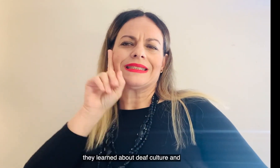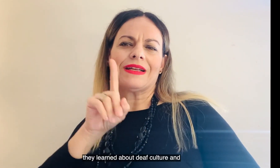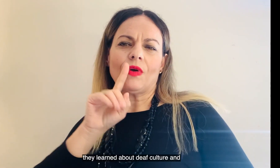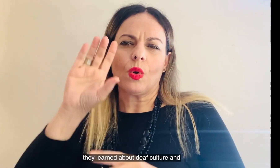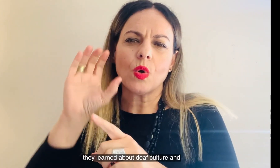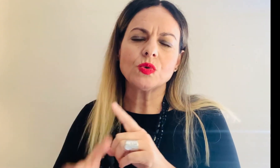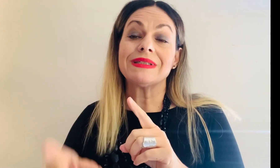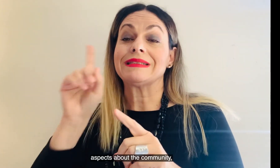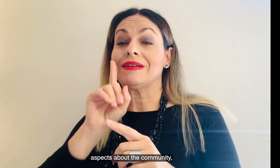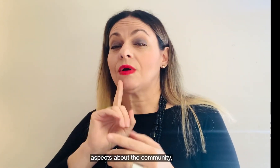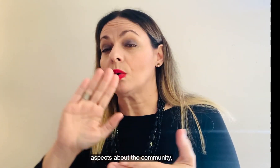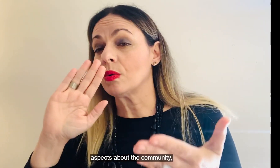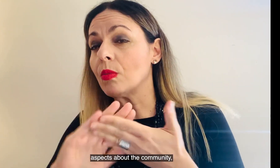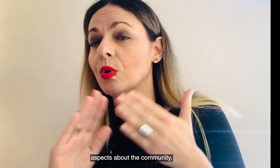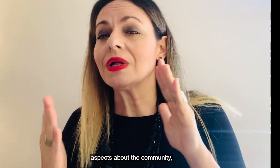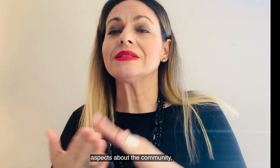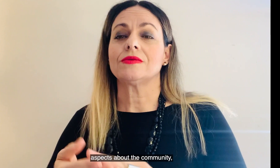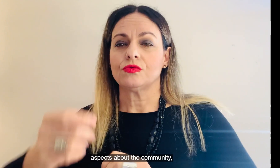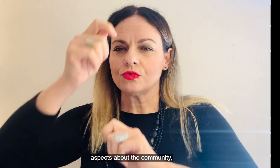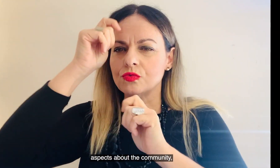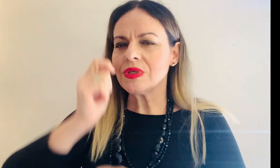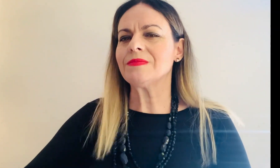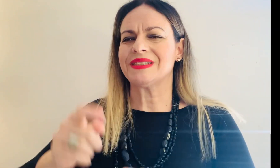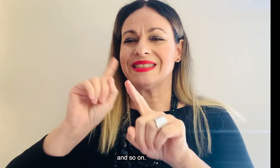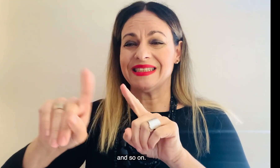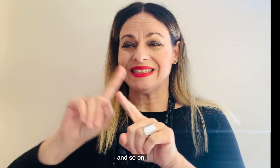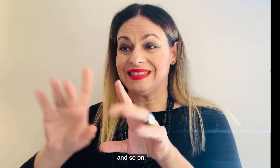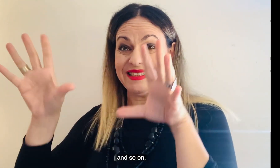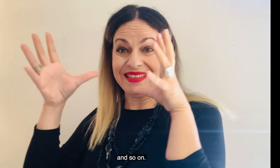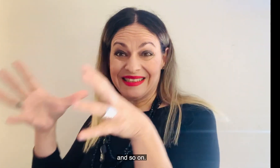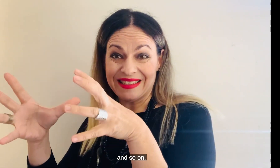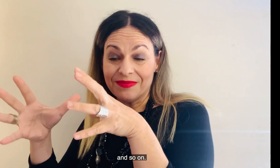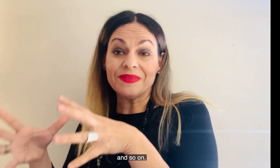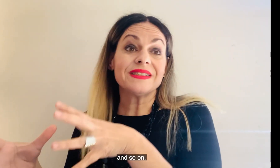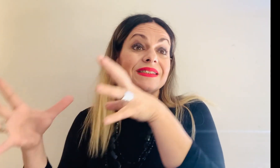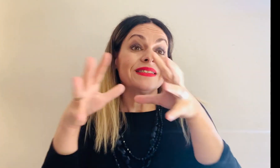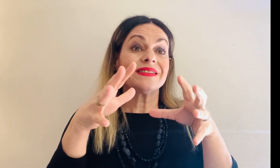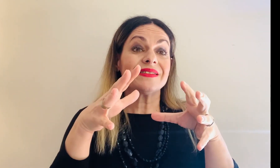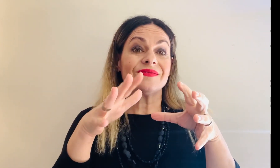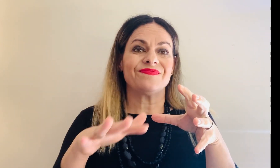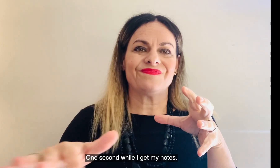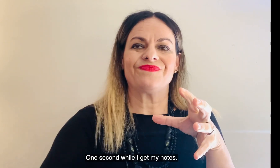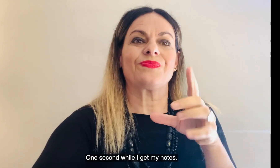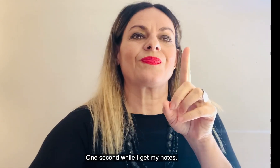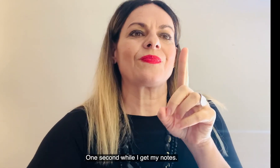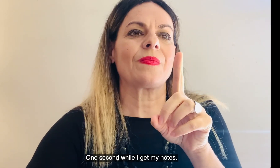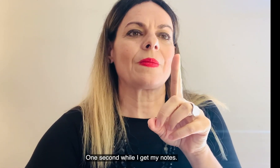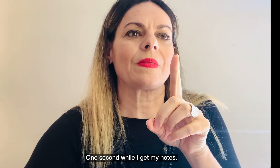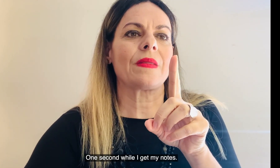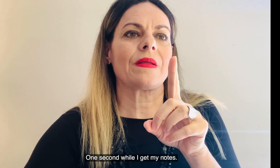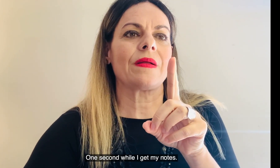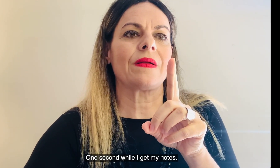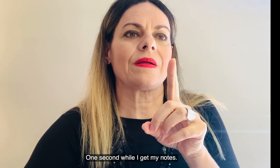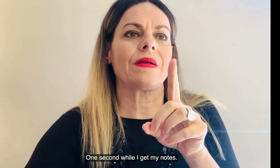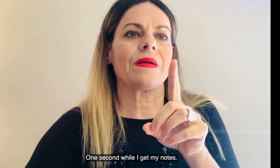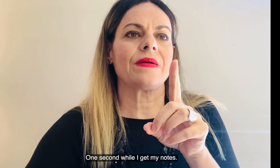where they learned about deaf culture and aspects about the community, and so on. One second while I get my